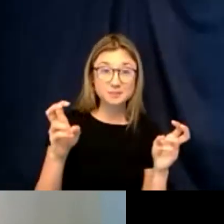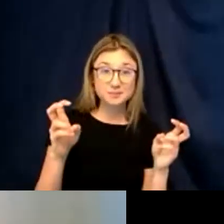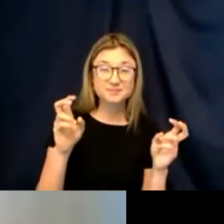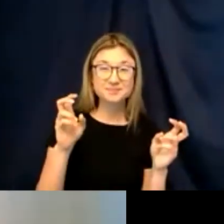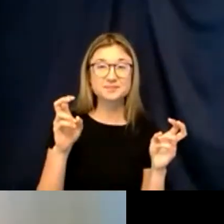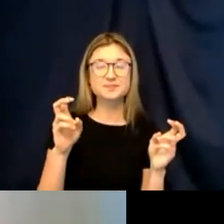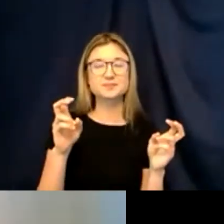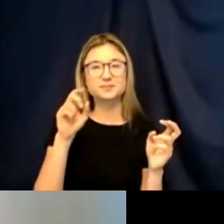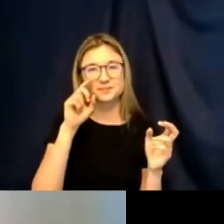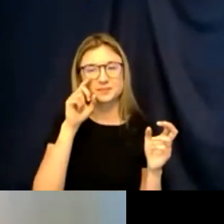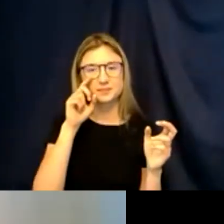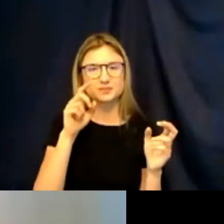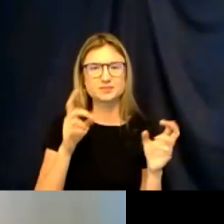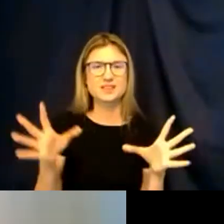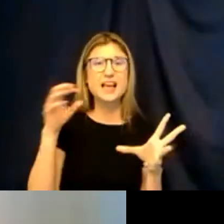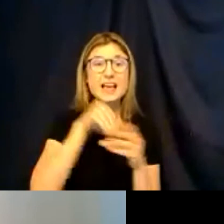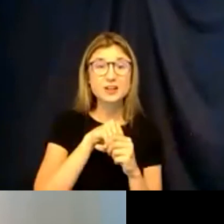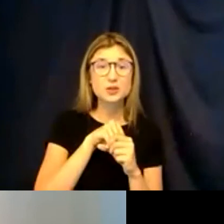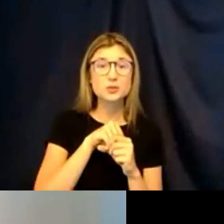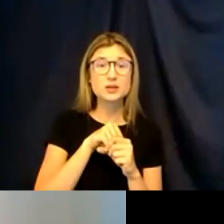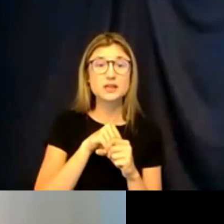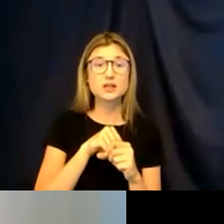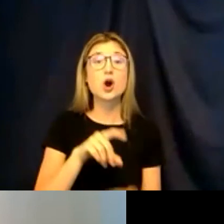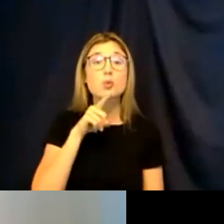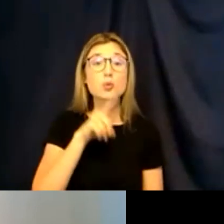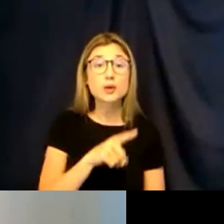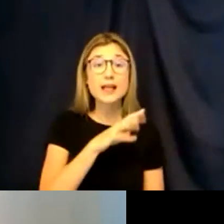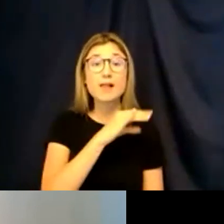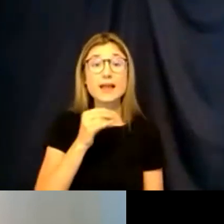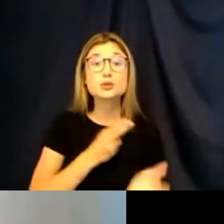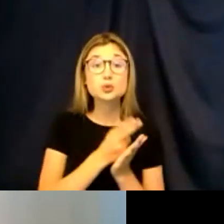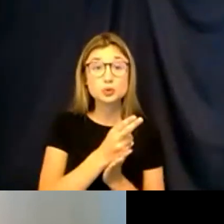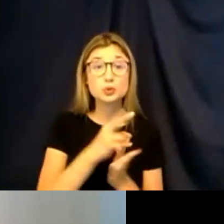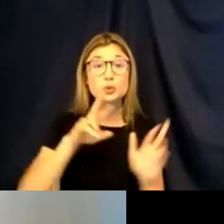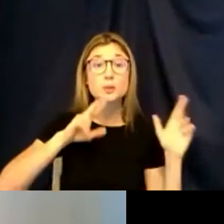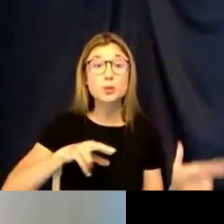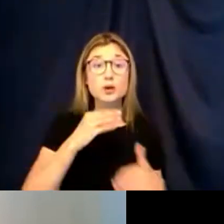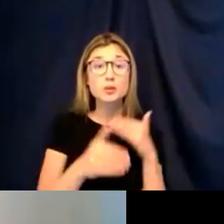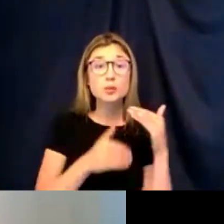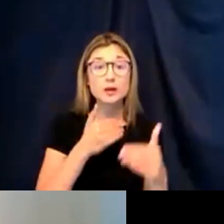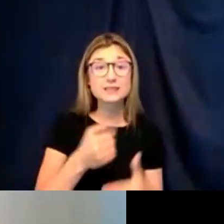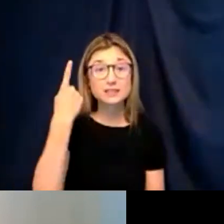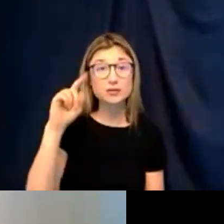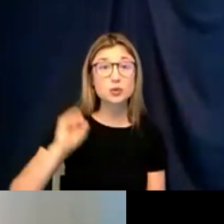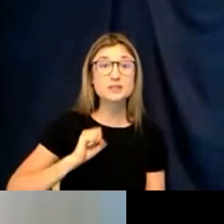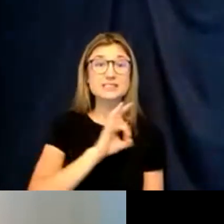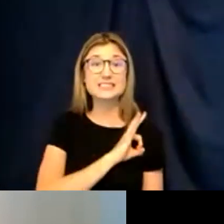which is including a real true reporting process on staff members that abuse